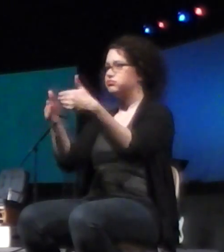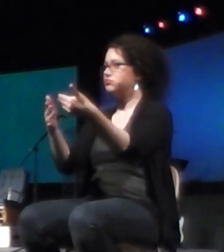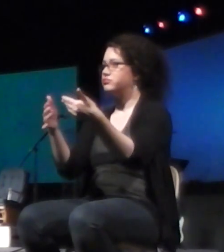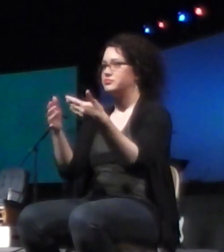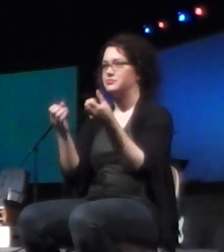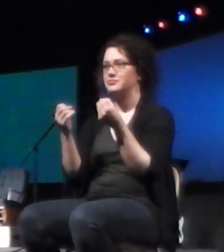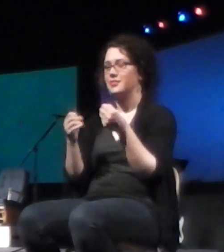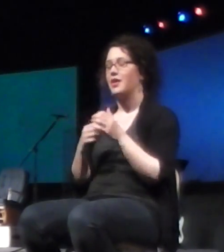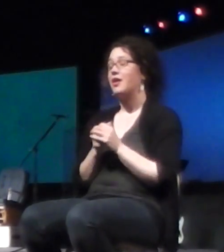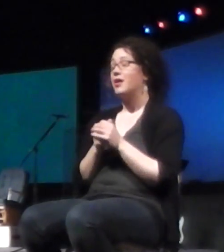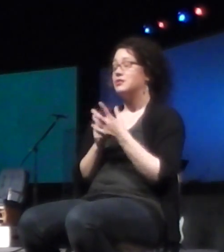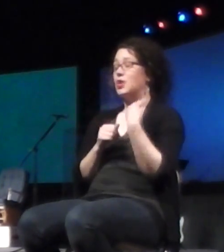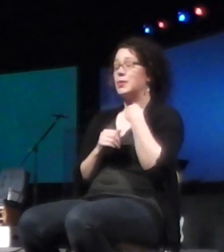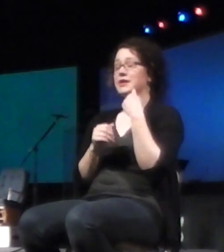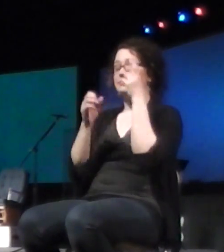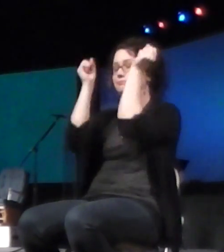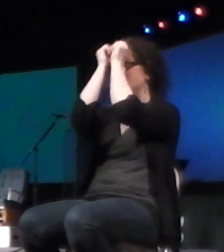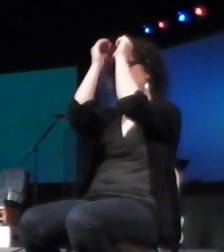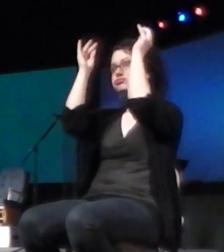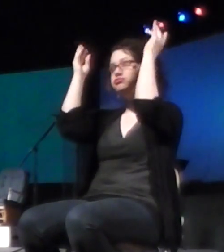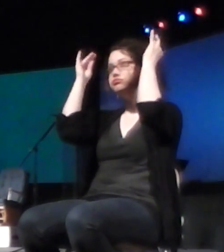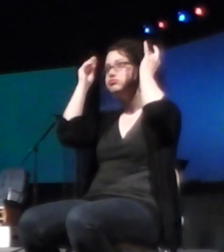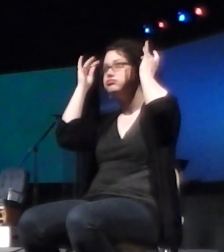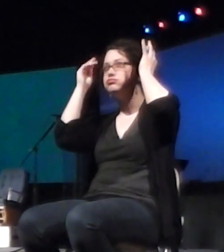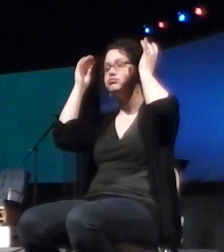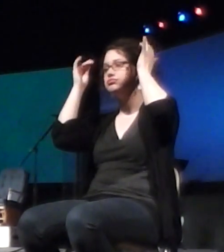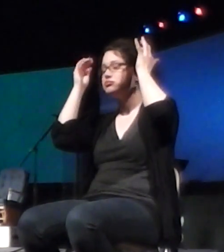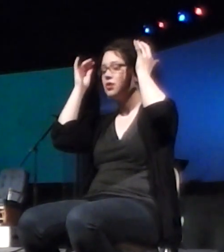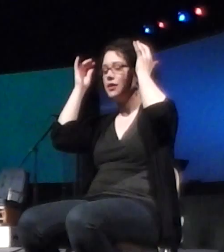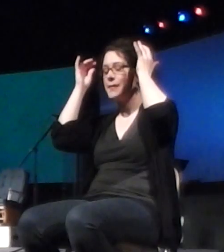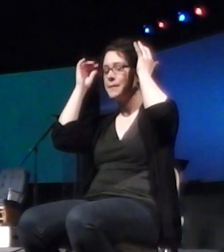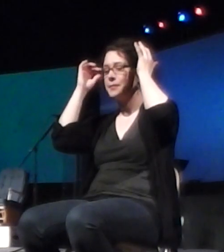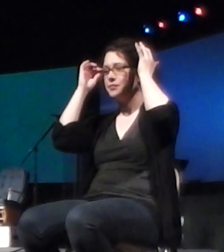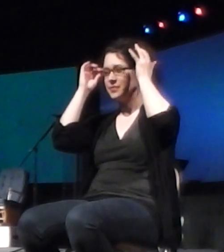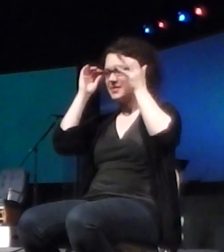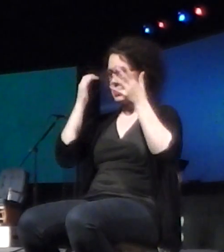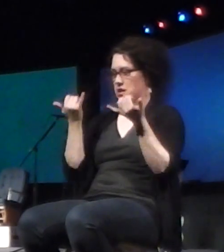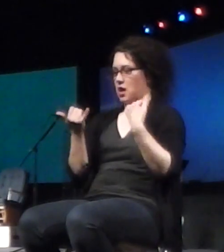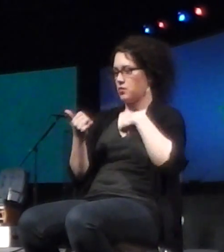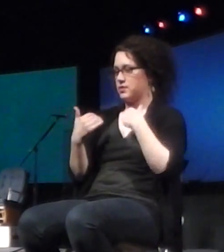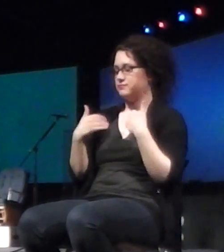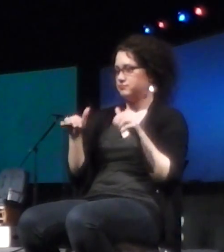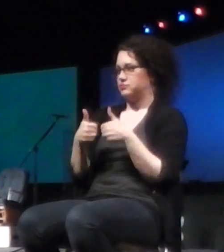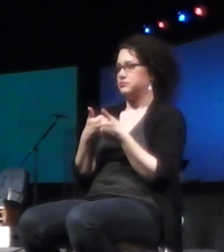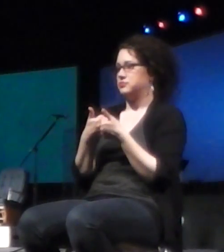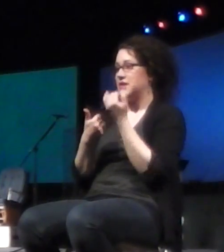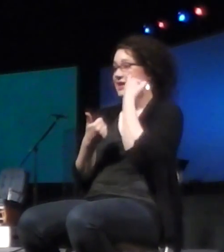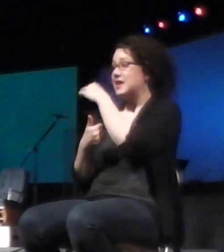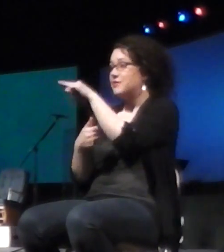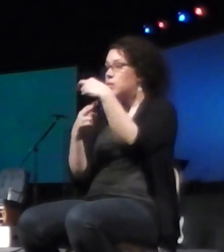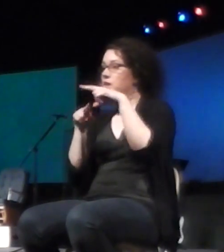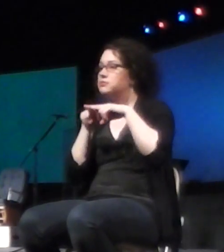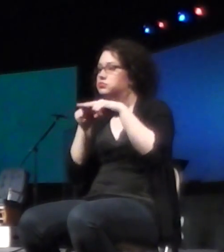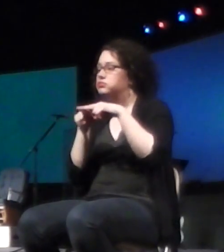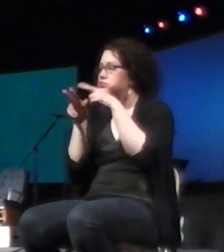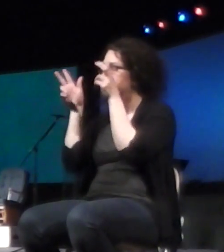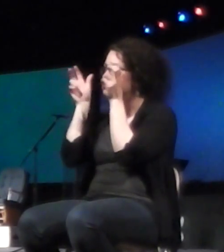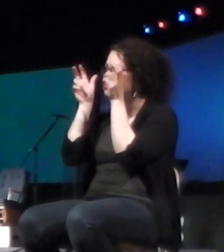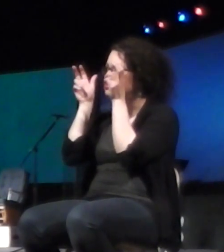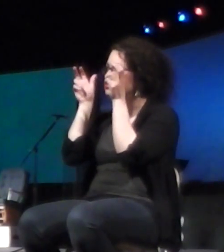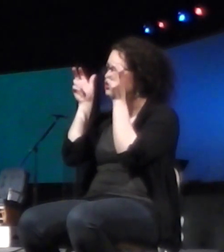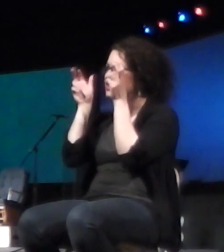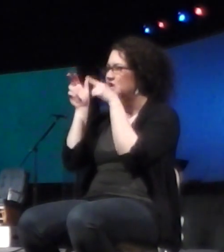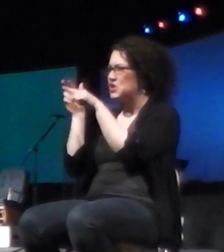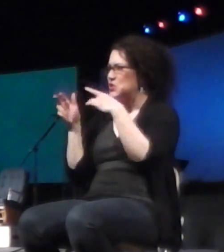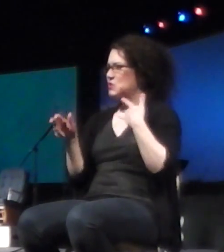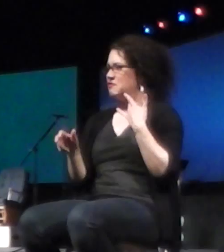we've dreamed up, and here's kind of the challenge, I guess I would put out to you. If you're sitting here listening to this message and you feel God tapping you on